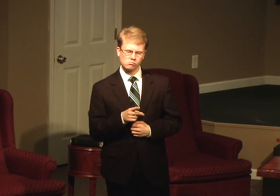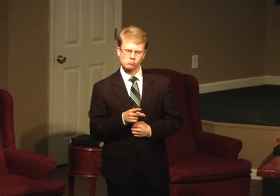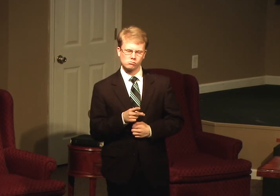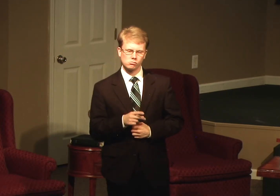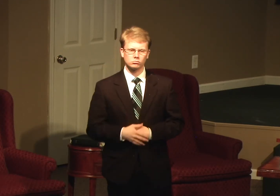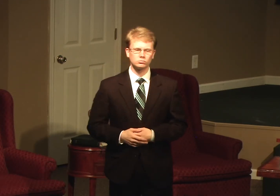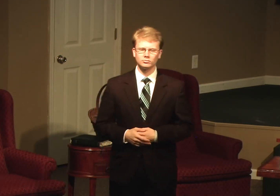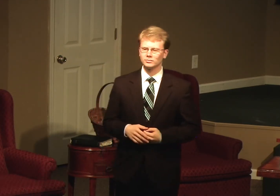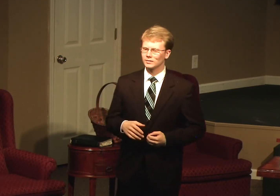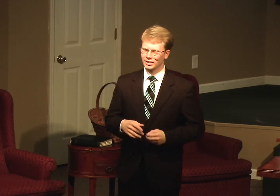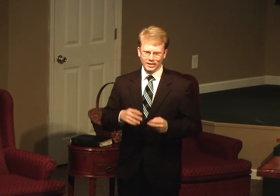something else. No, they're not perfect.